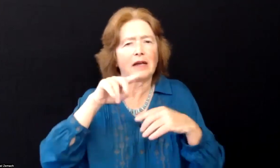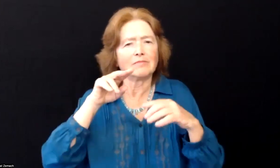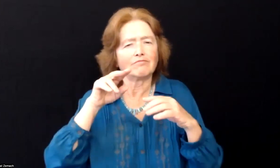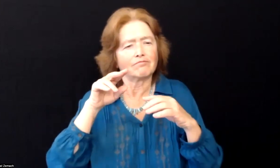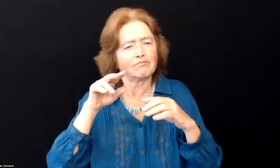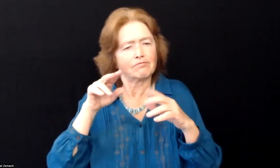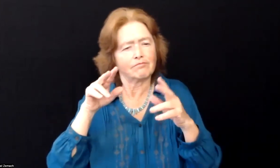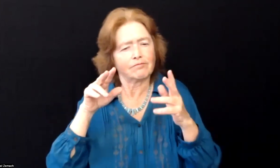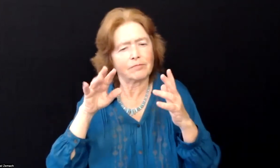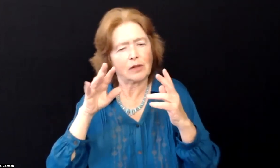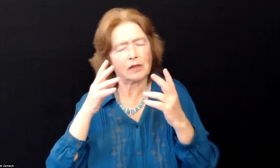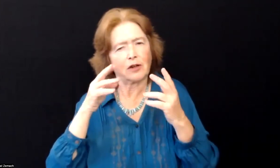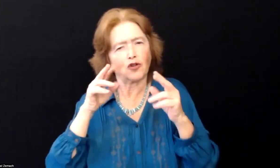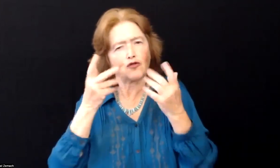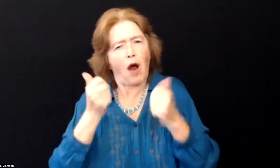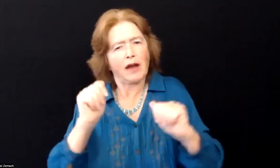I hope